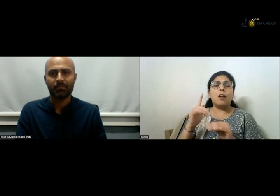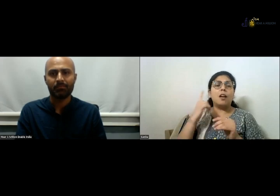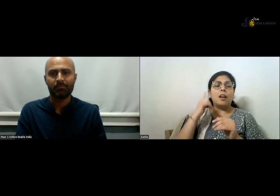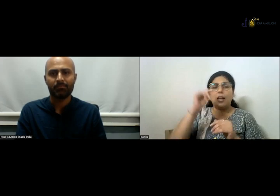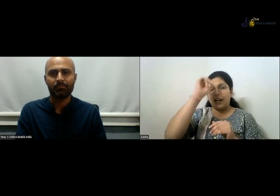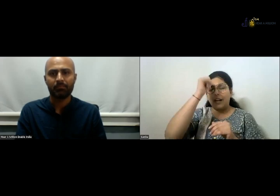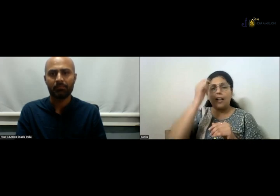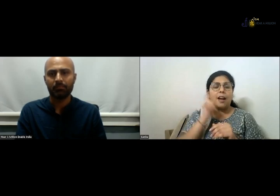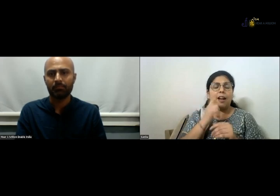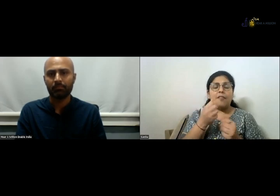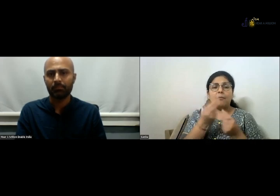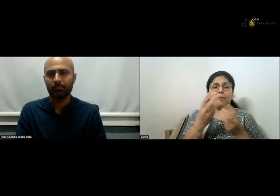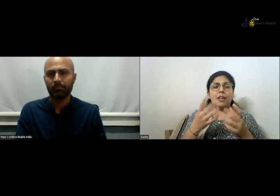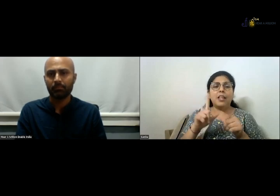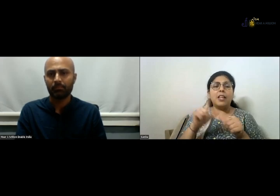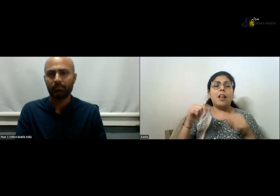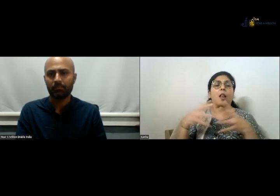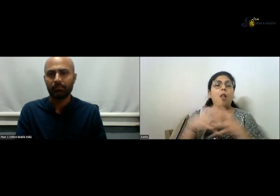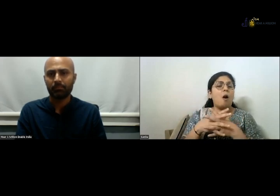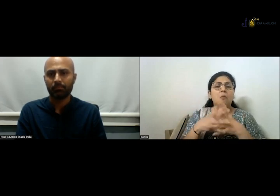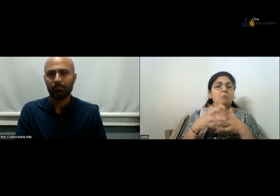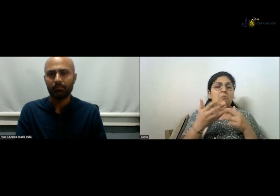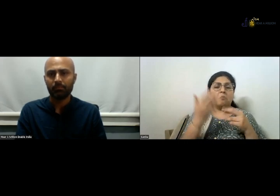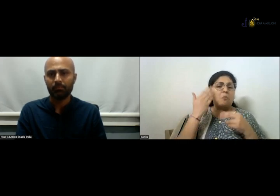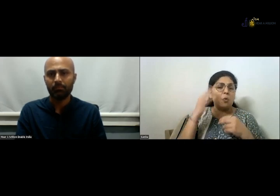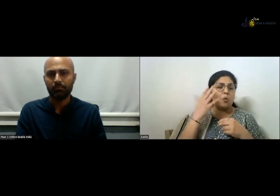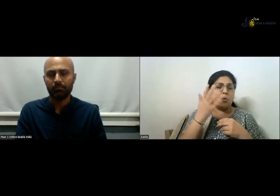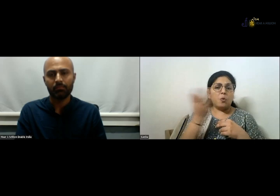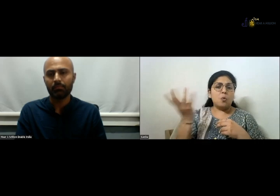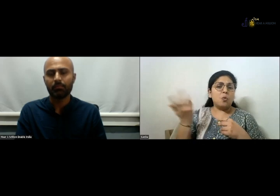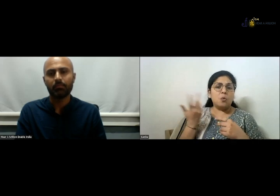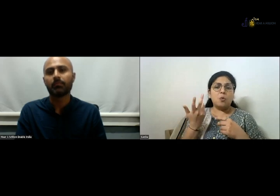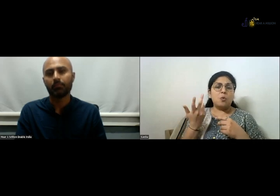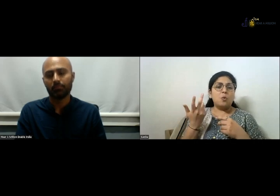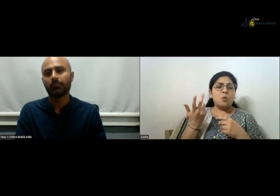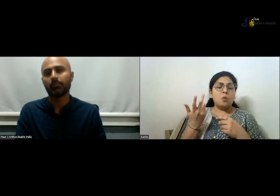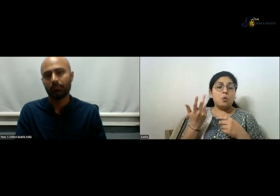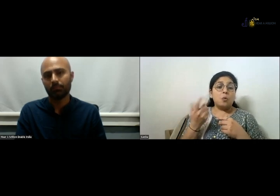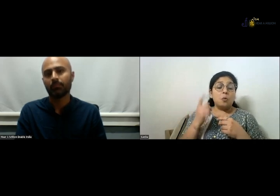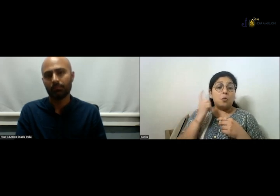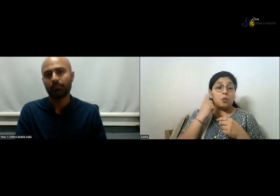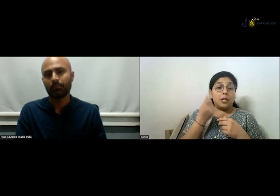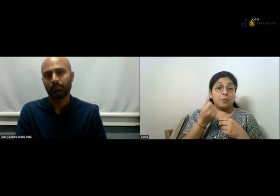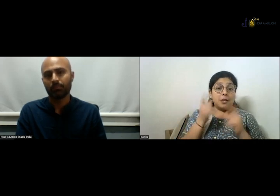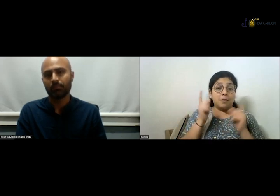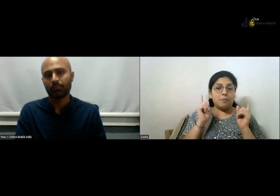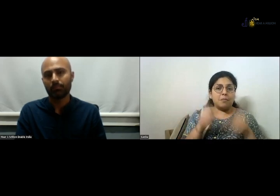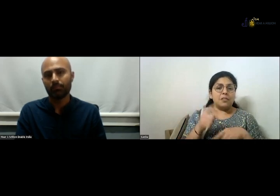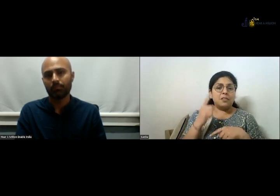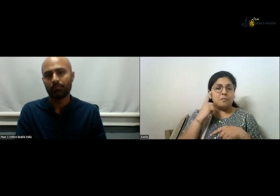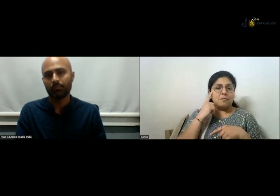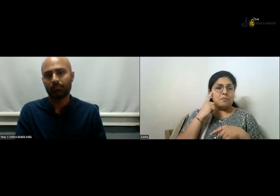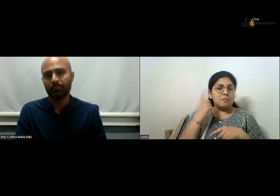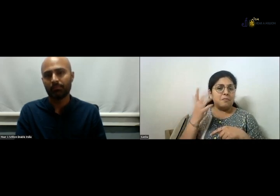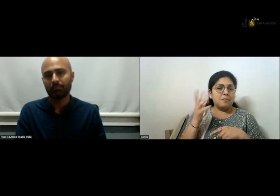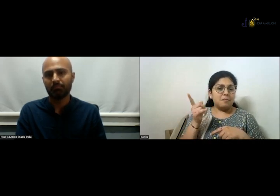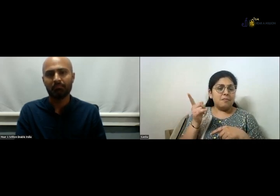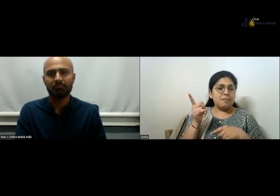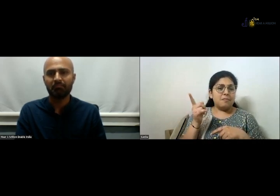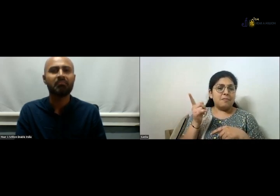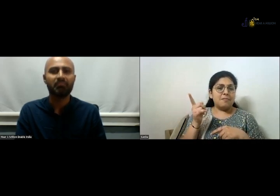We have learned that she always helped other deaf people, and we know that we don't know how many deaf people will do law.